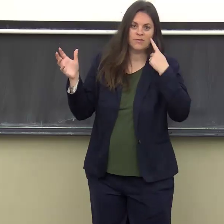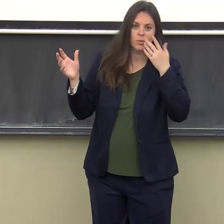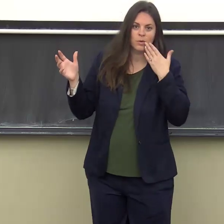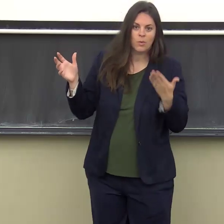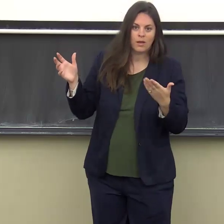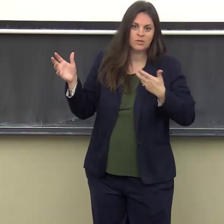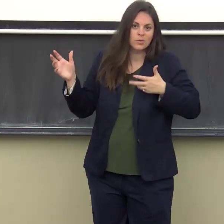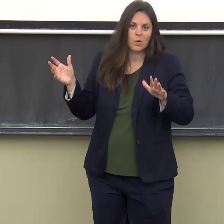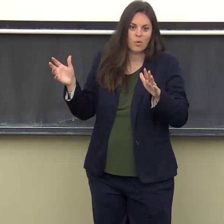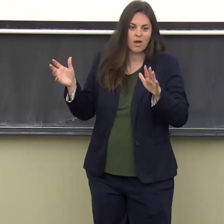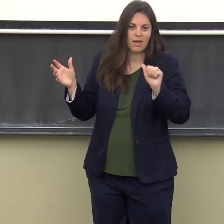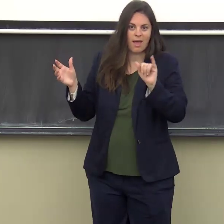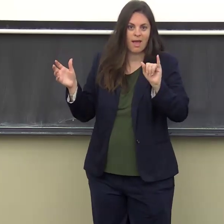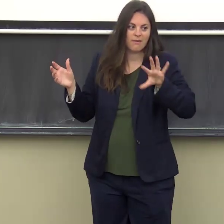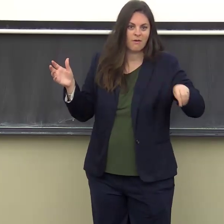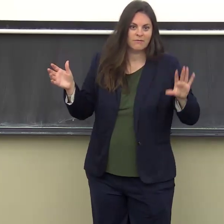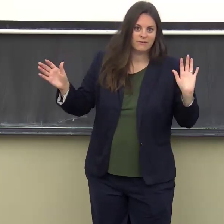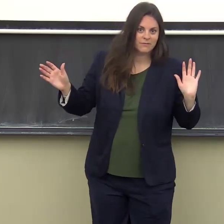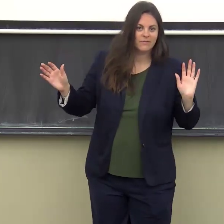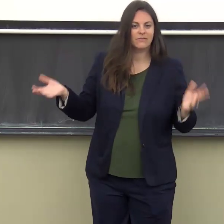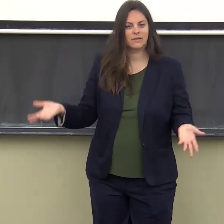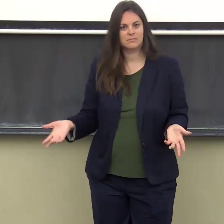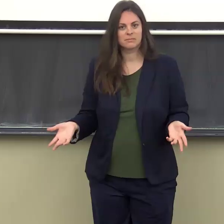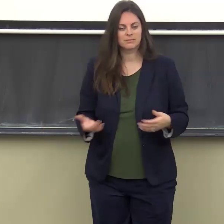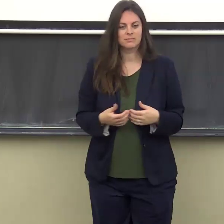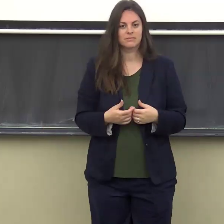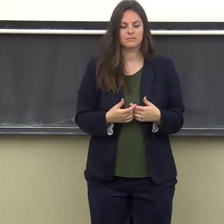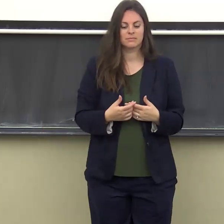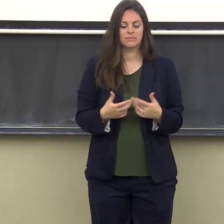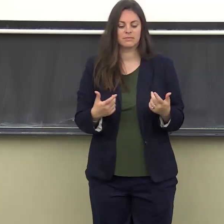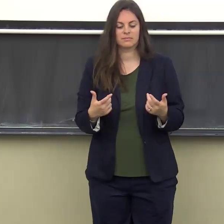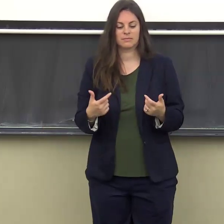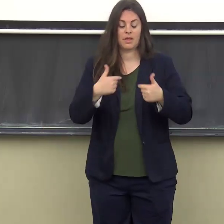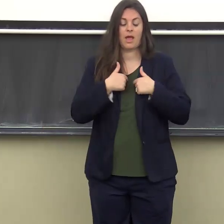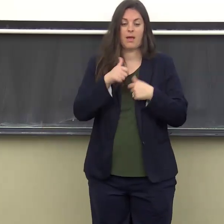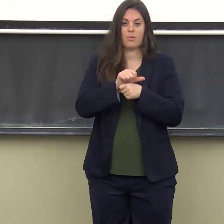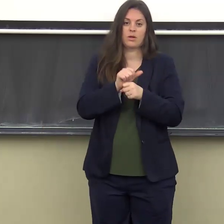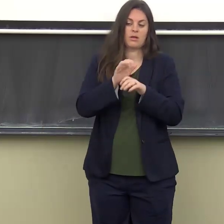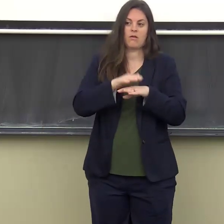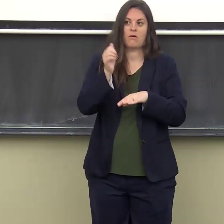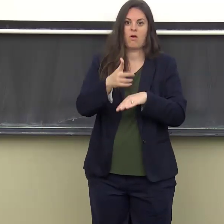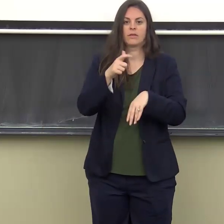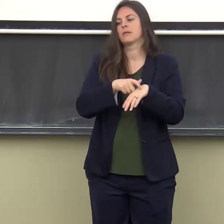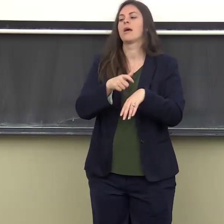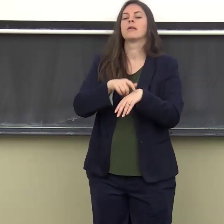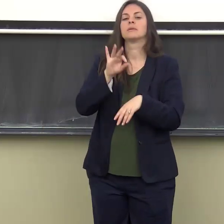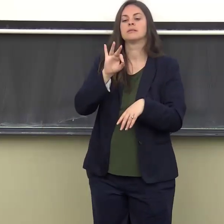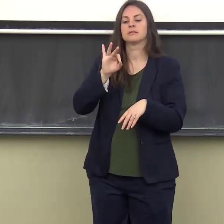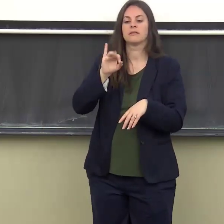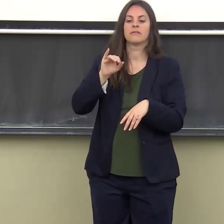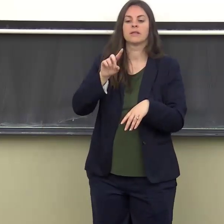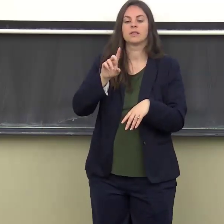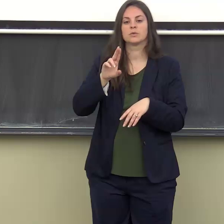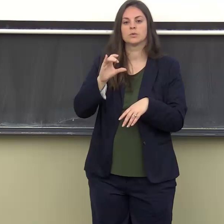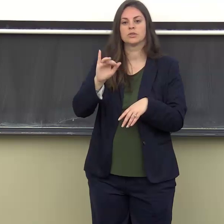want AI to do something. And where I am working on that all the time is with fiduciary responsibility, like a lawyer.